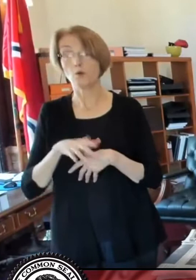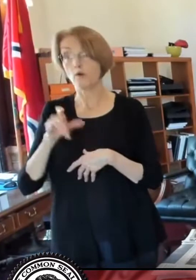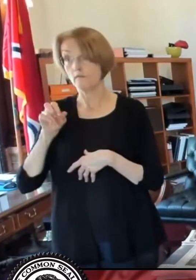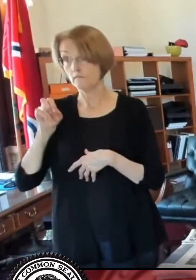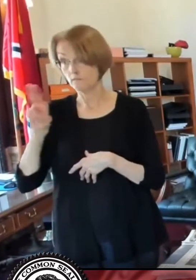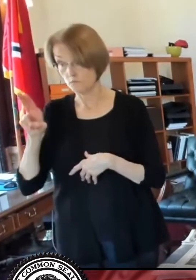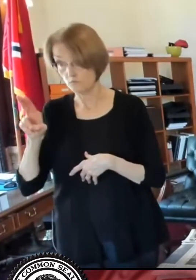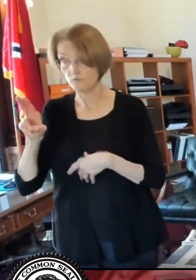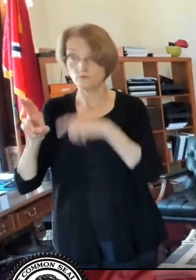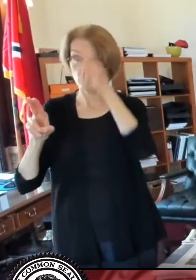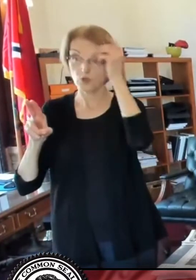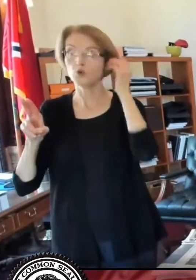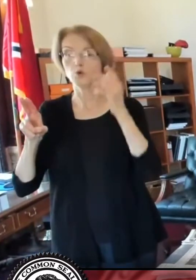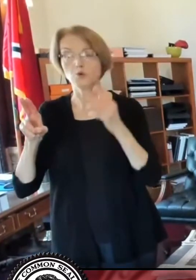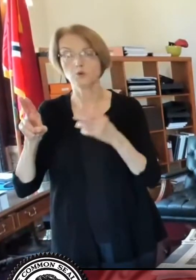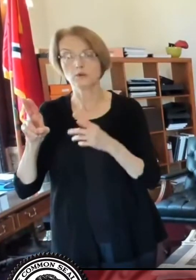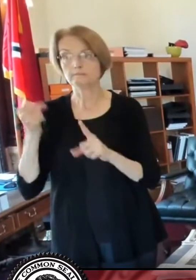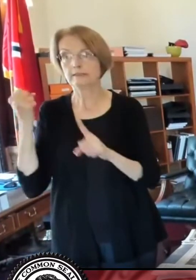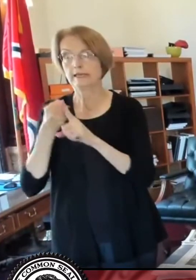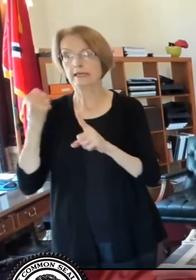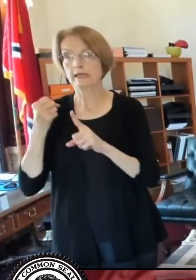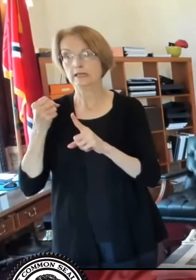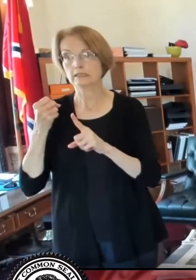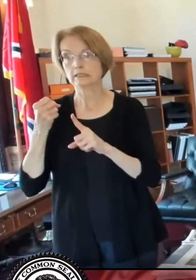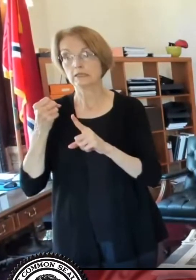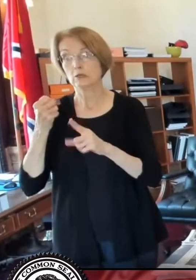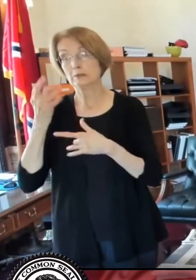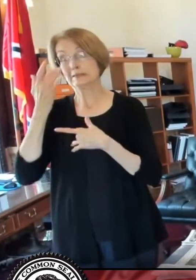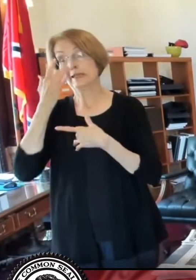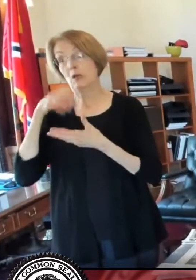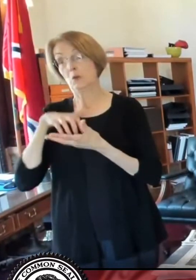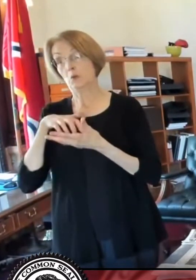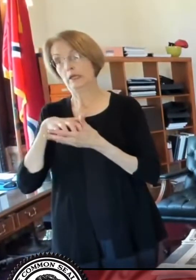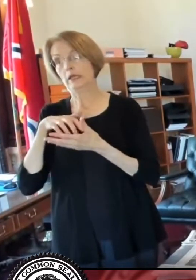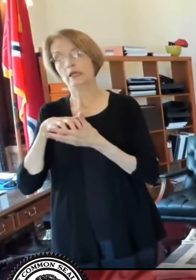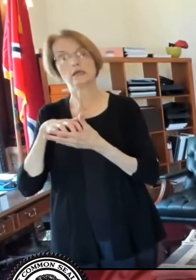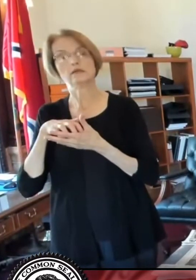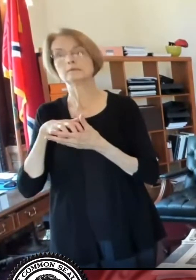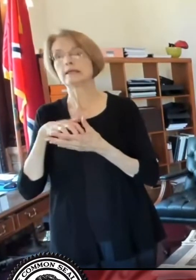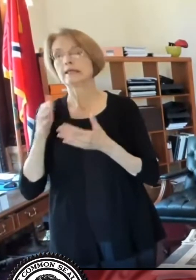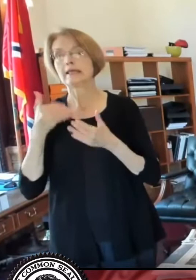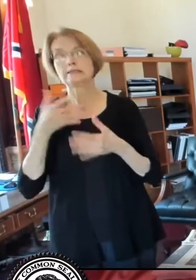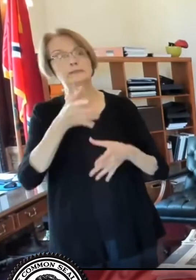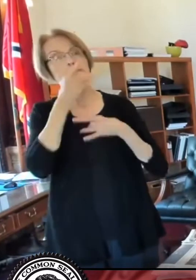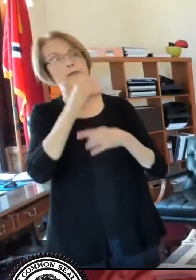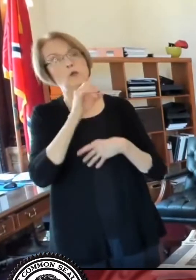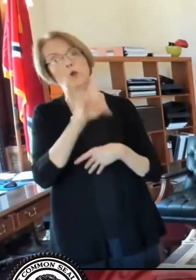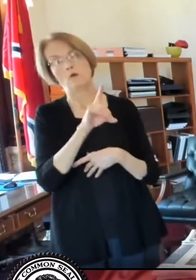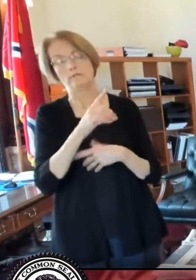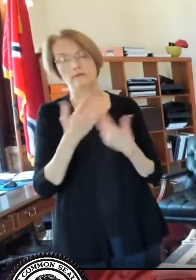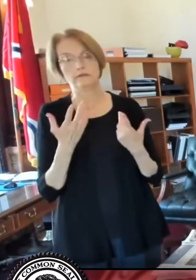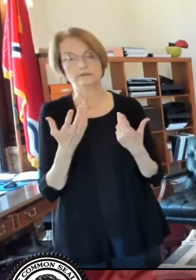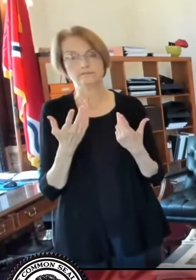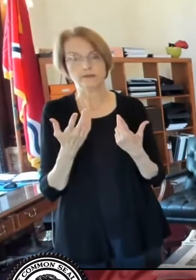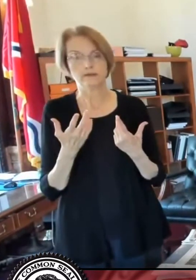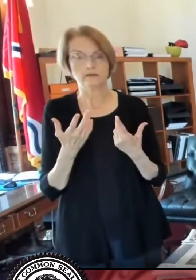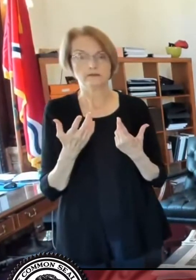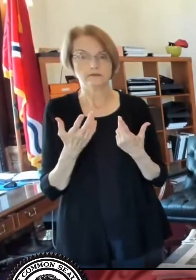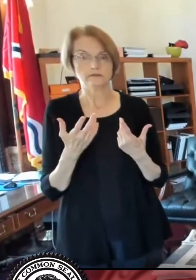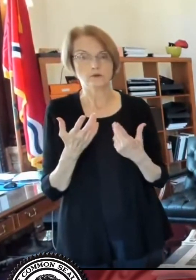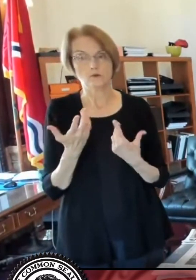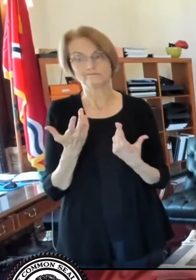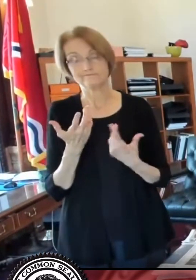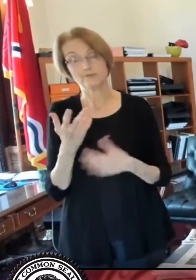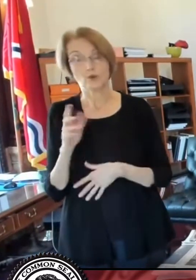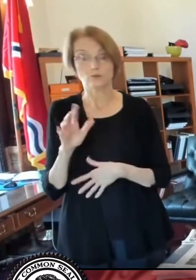you more susceptible to COVID as well. So flu shot doesn't influence COVID, but if you get sick with the flu, that may influence